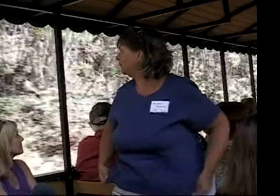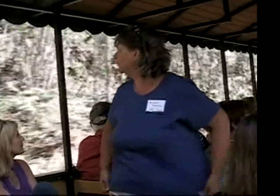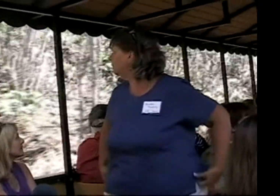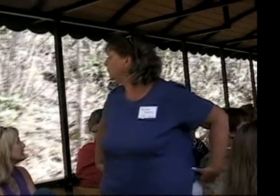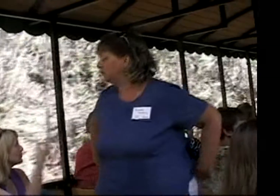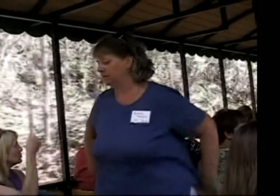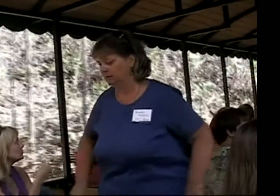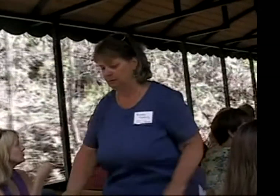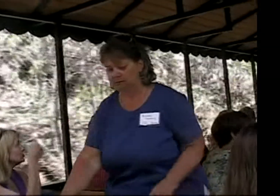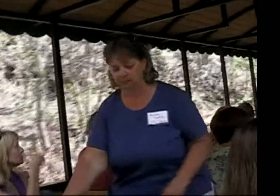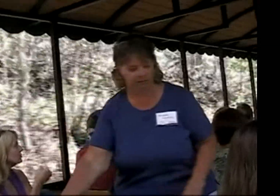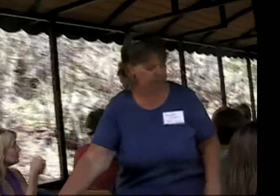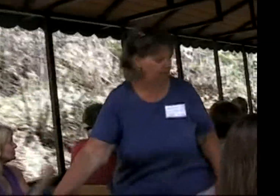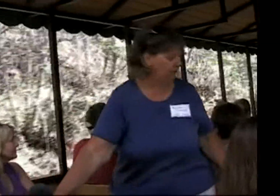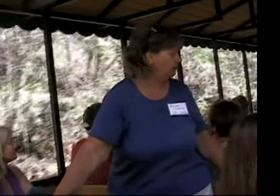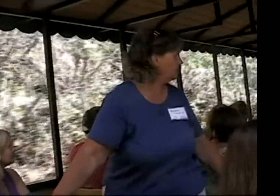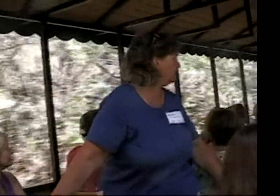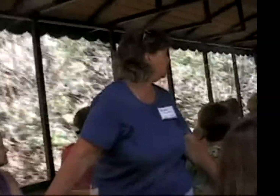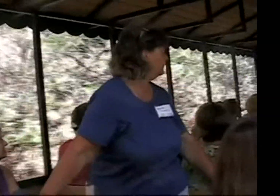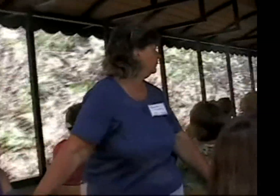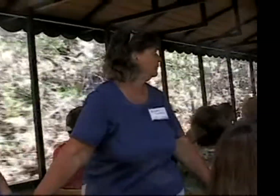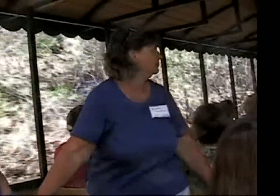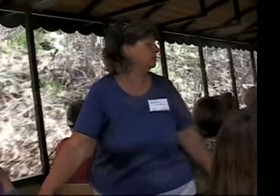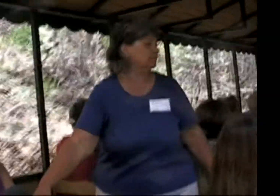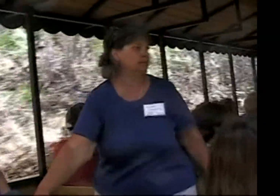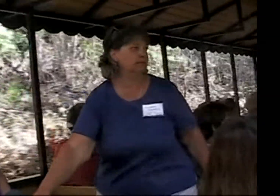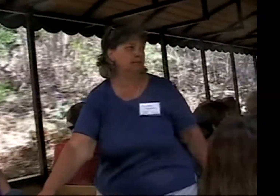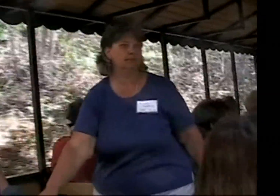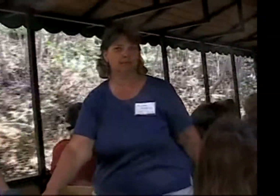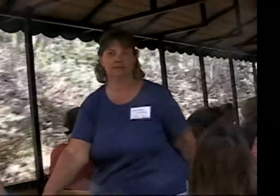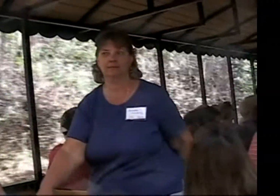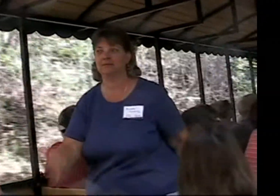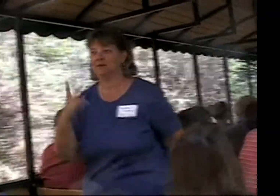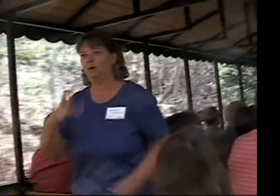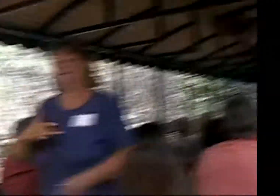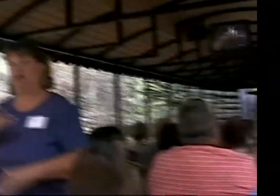We're going to meet Tim down here. See how nice and comfortable this is?